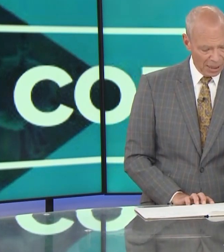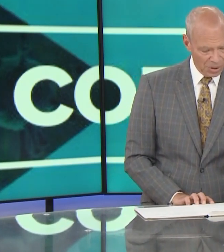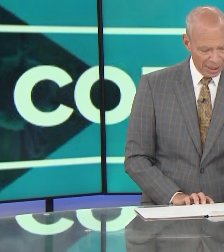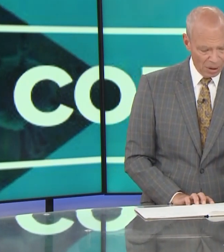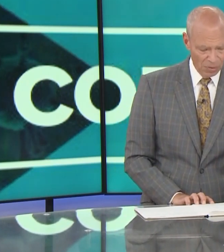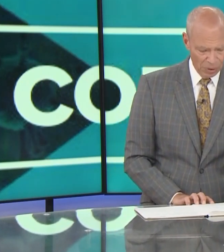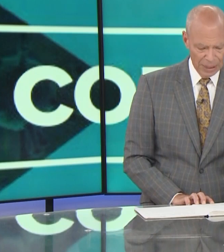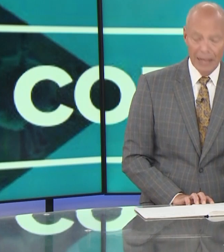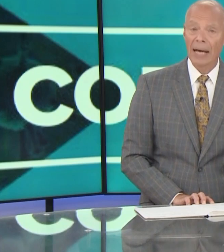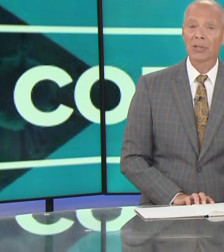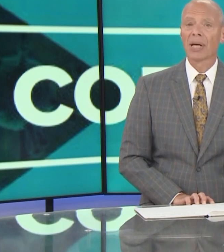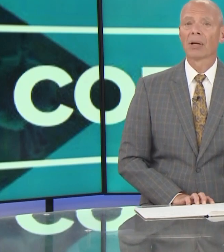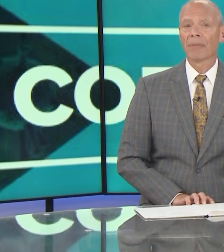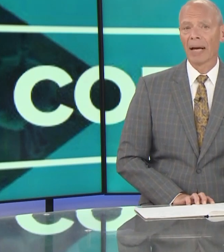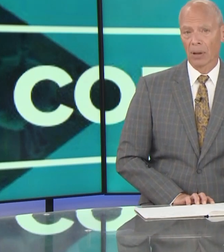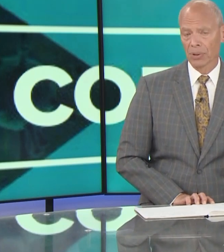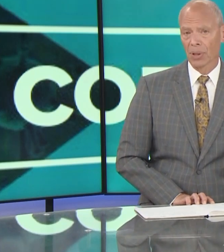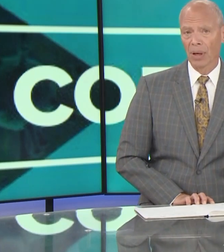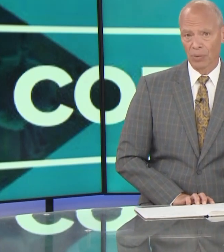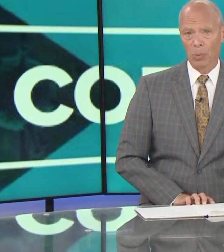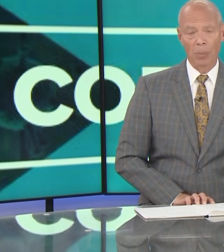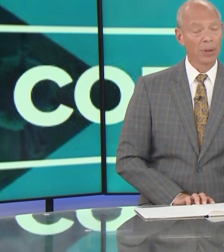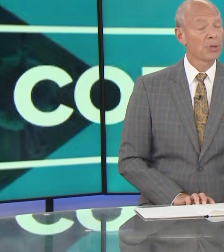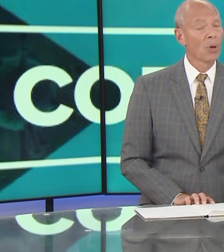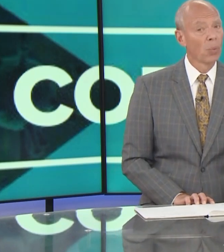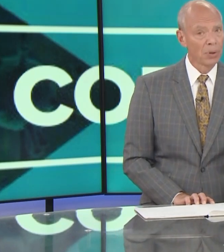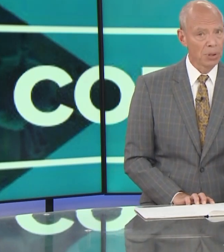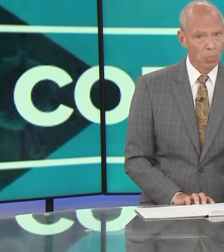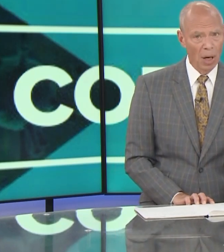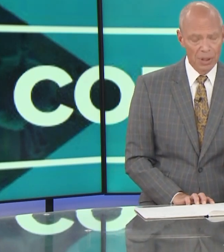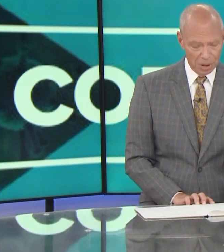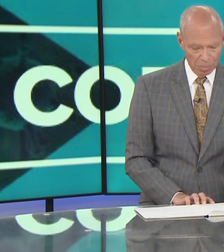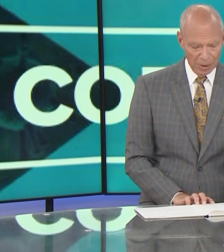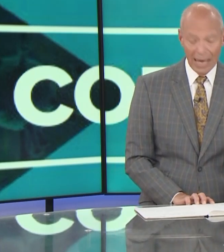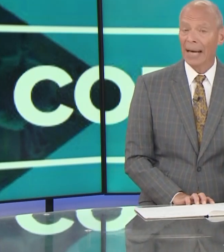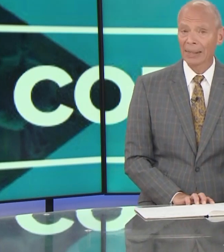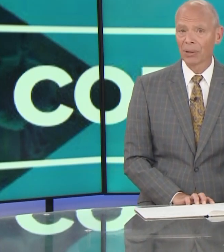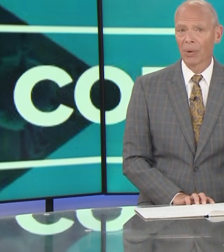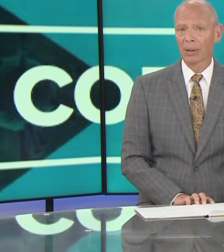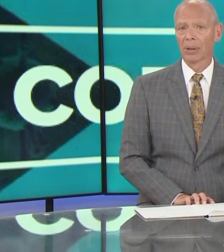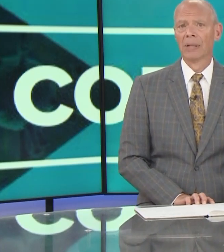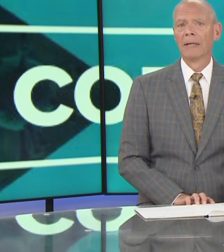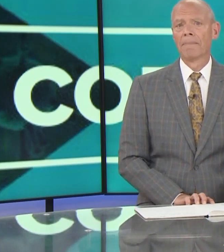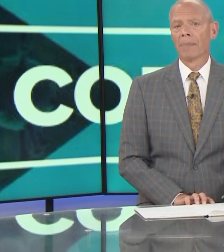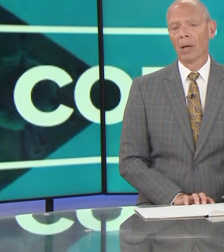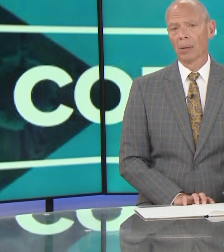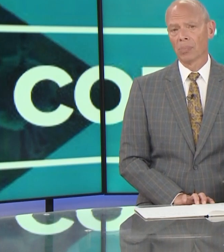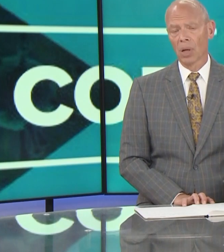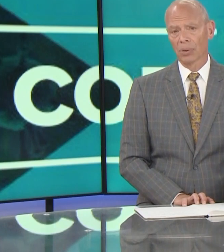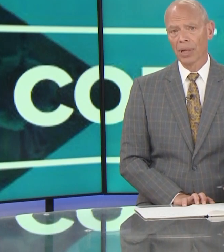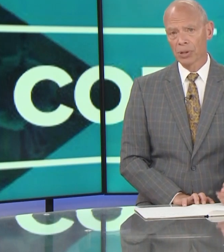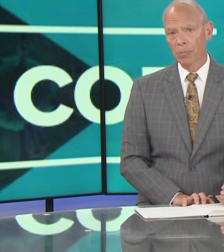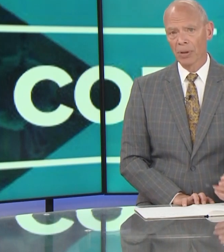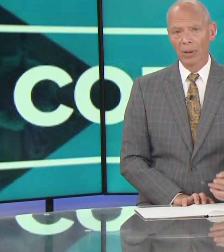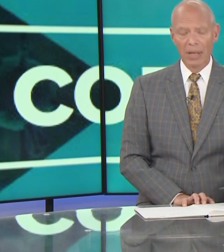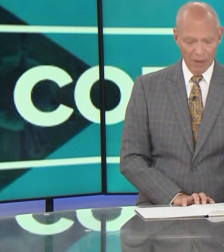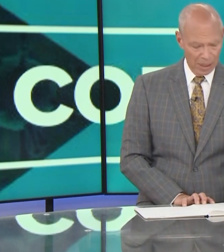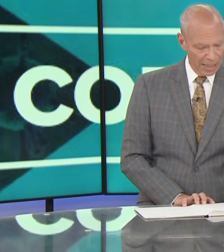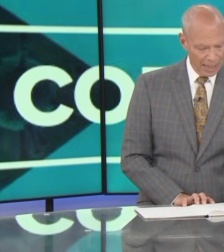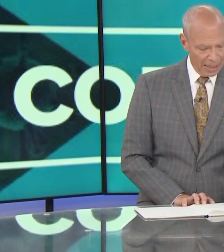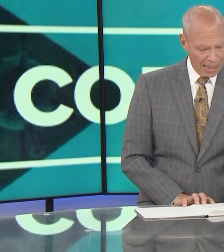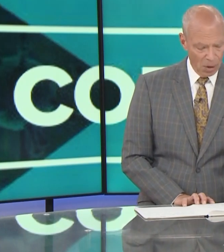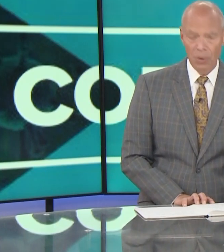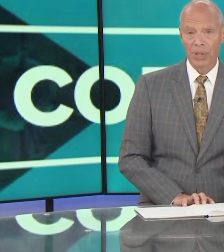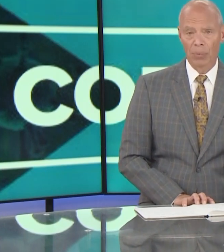has now taken over as the head of the Arkansas Health Department. That's no real surprise. He'd been the acting director, Dr. Nate Smith